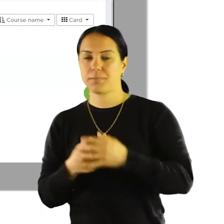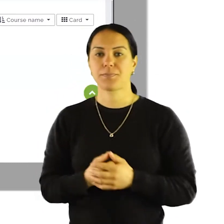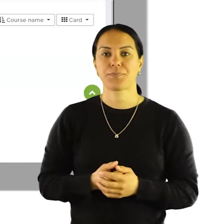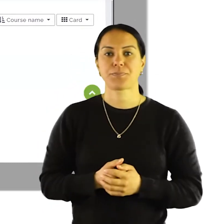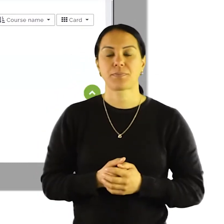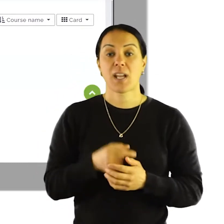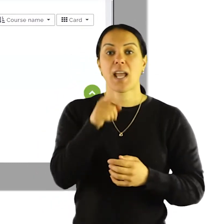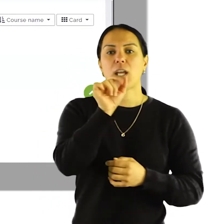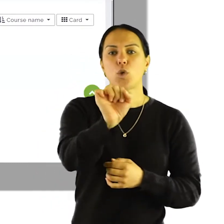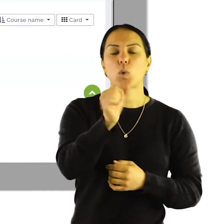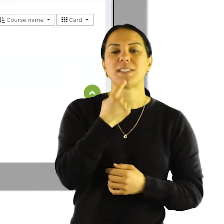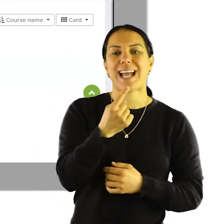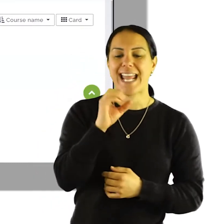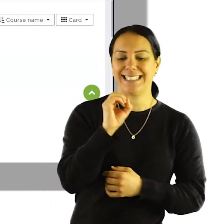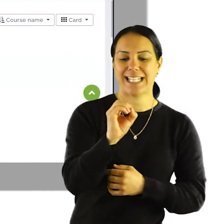progress.